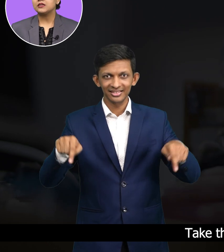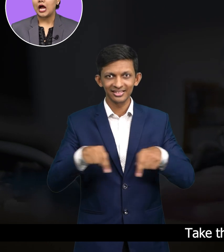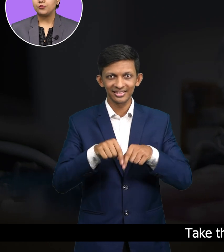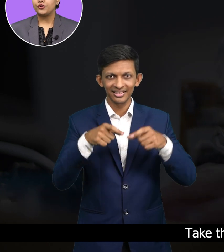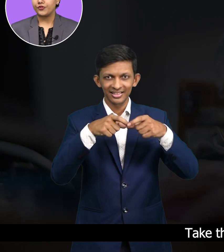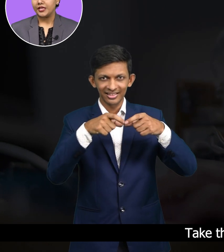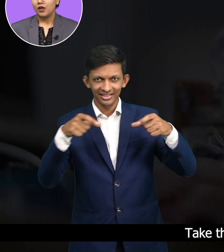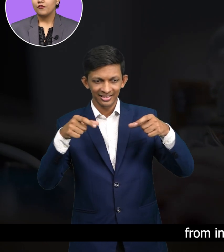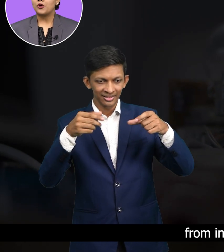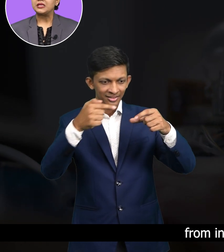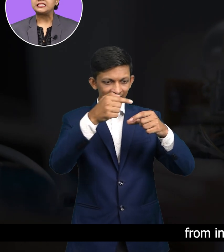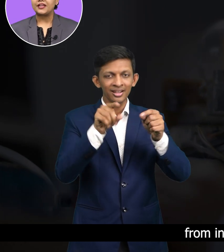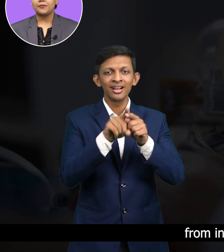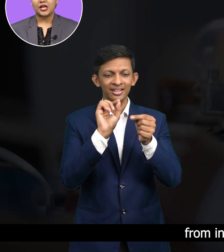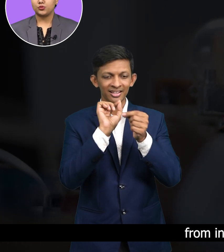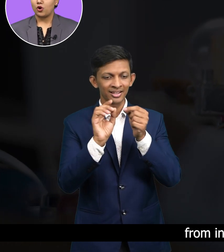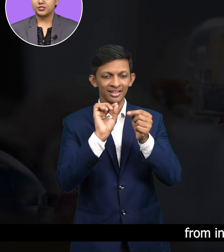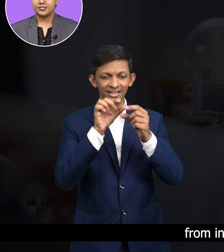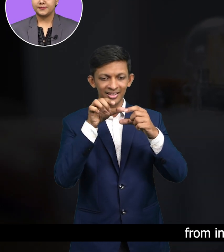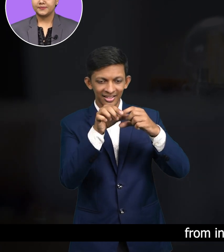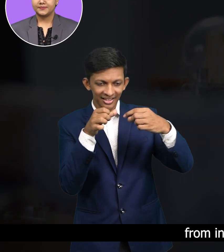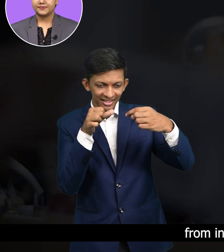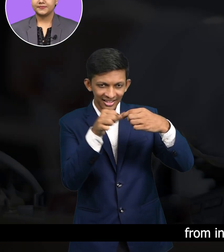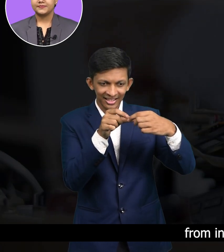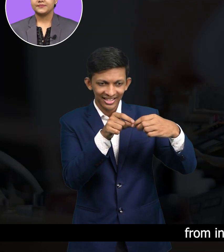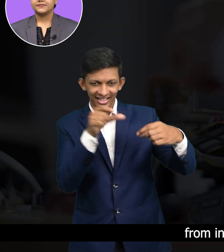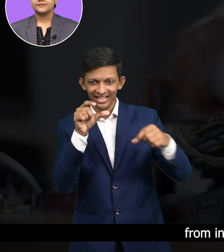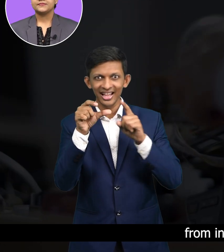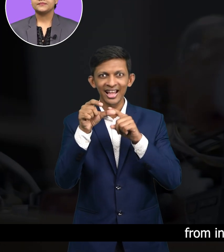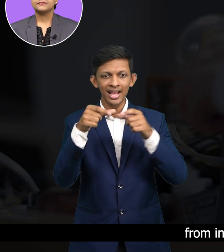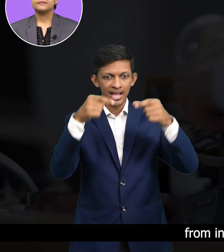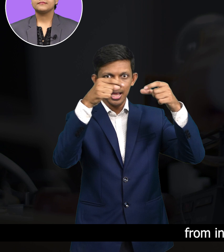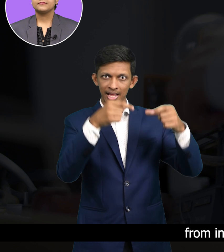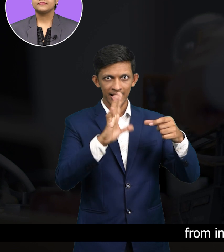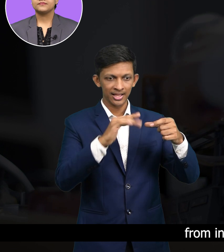Take the cardboard tray from inside a matchbox.